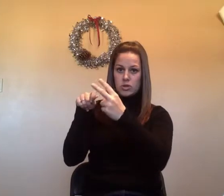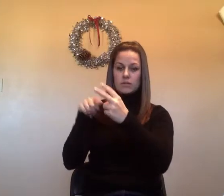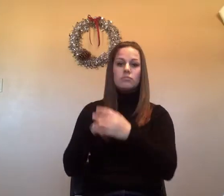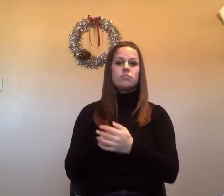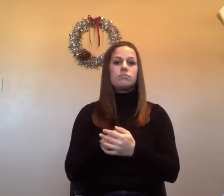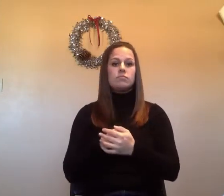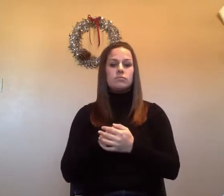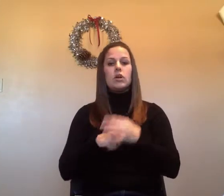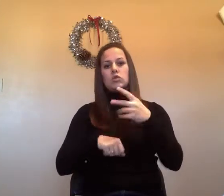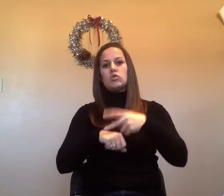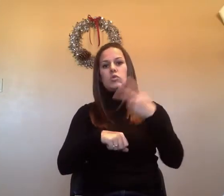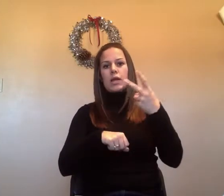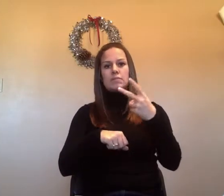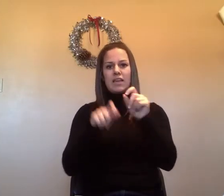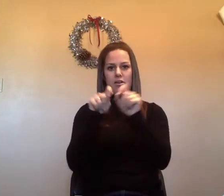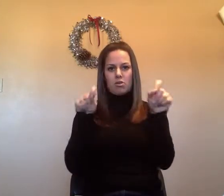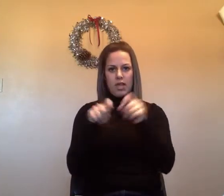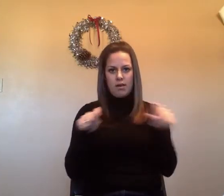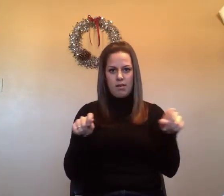And I'm going to write DC on top.